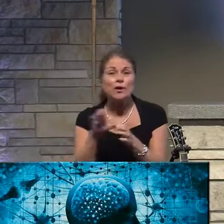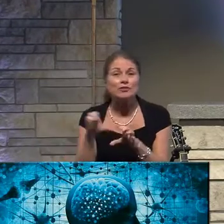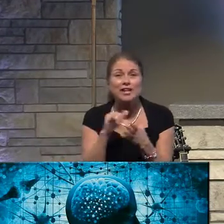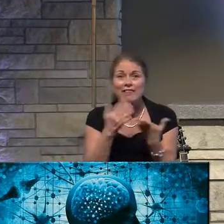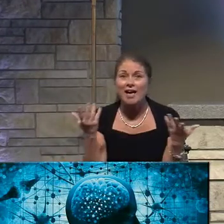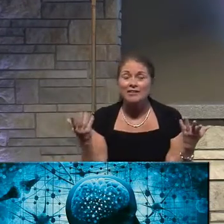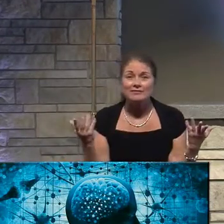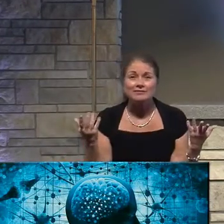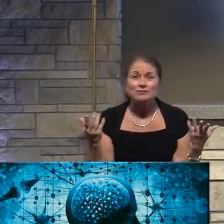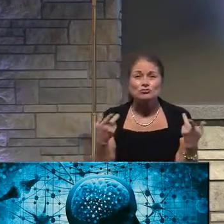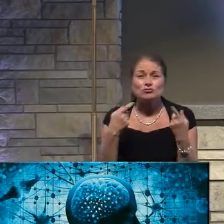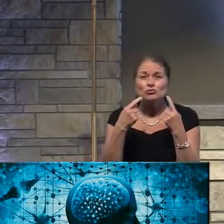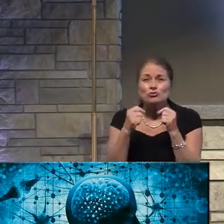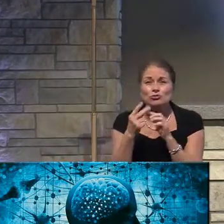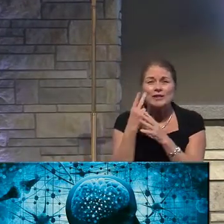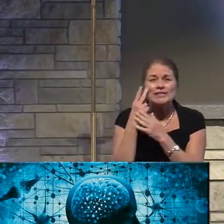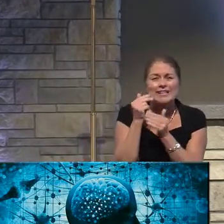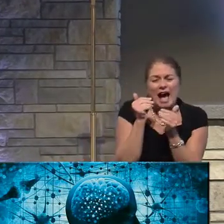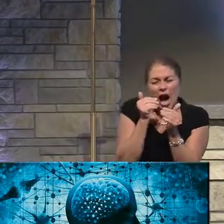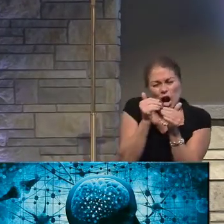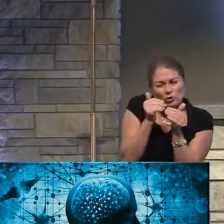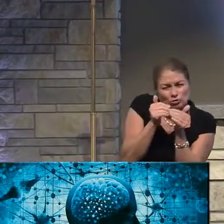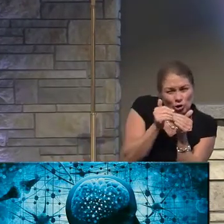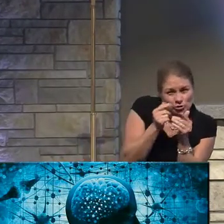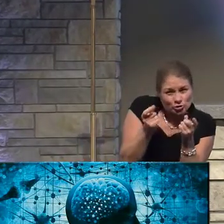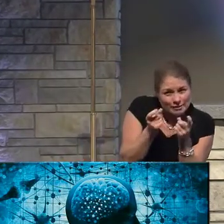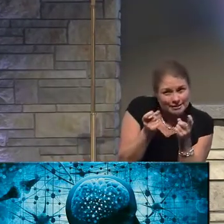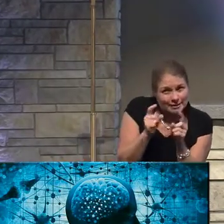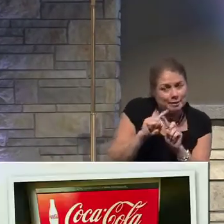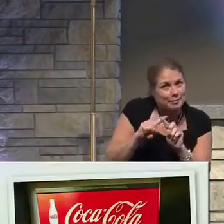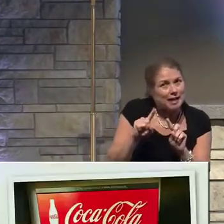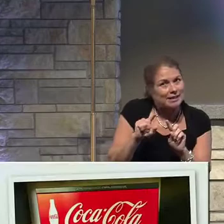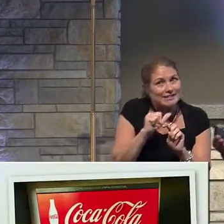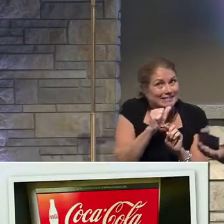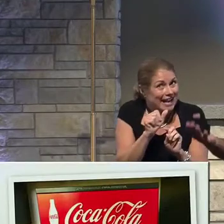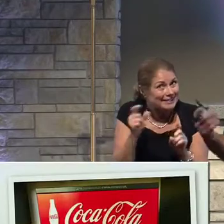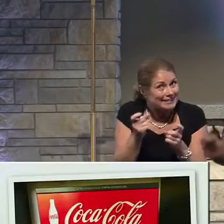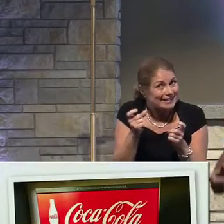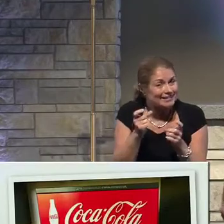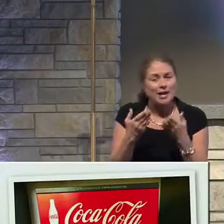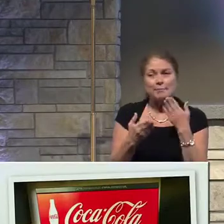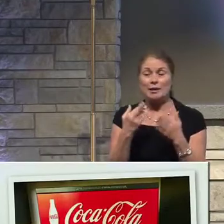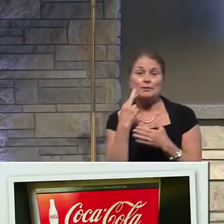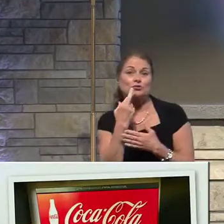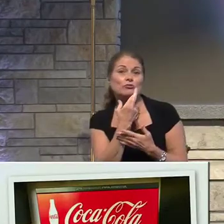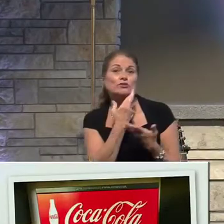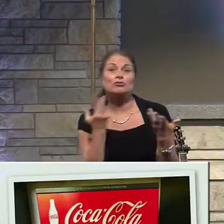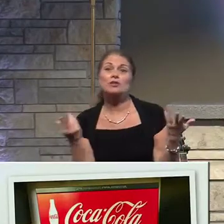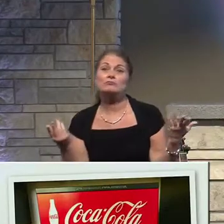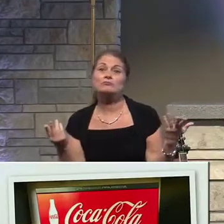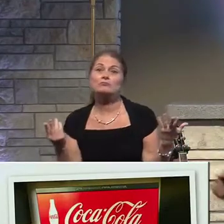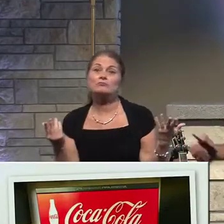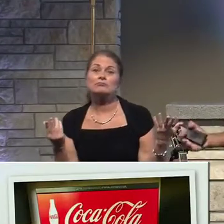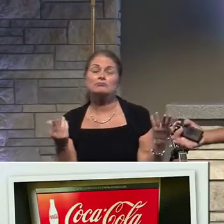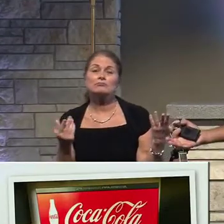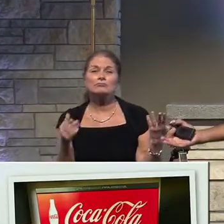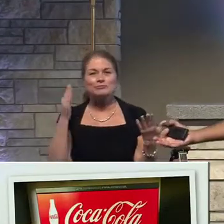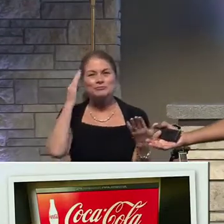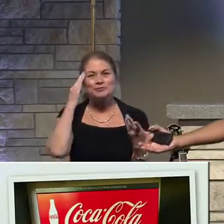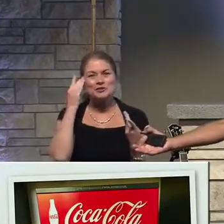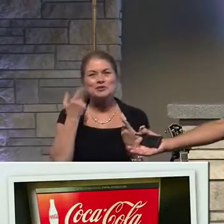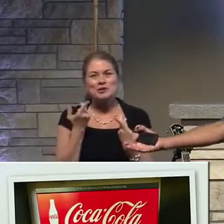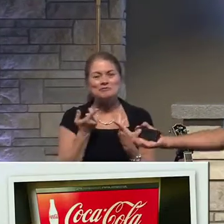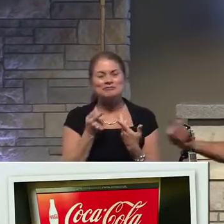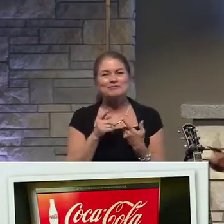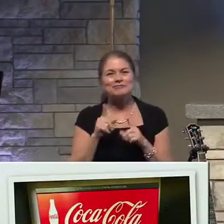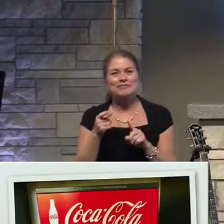you ever tried to see just how close you can get to sin without sinning? I mean, maybe it's the restaurant. You know, you get